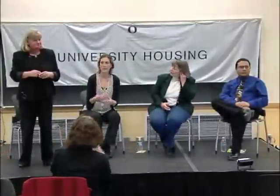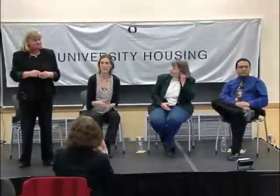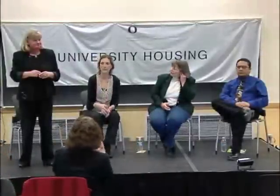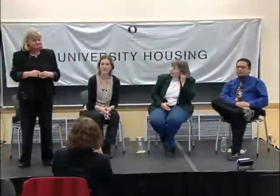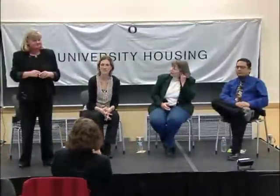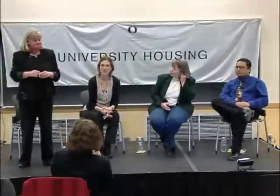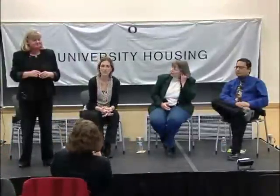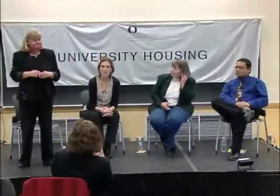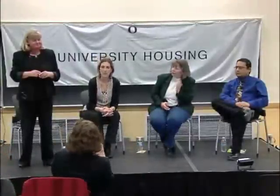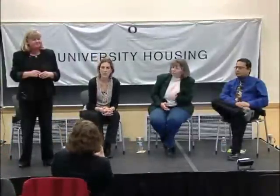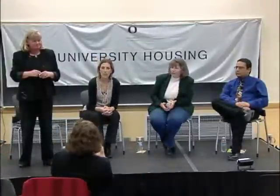Do we